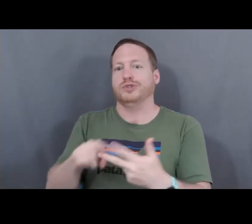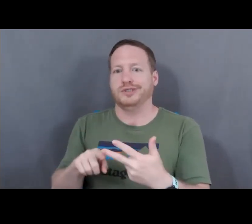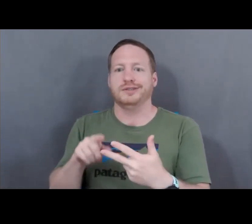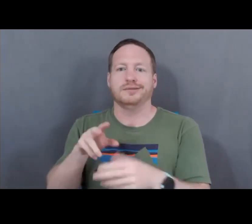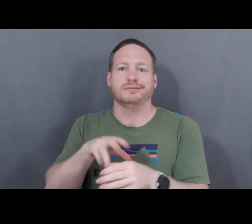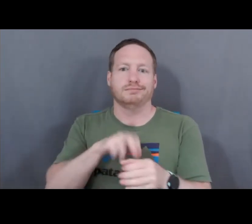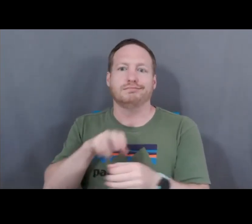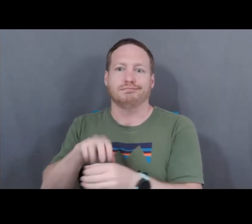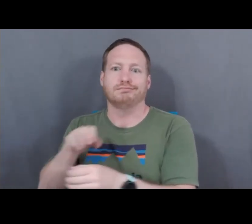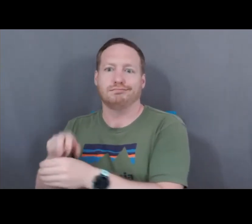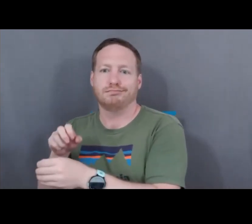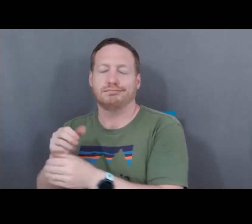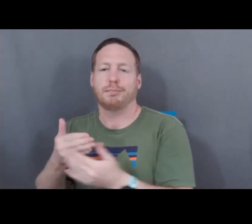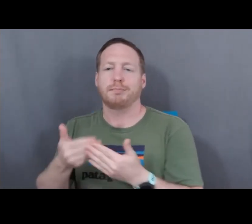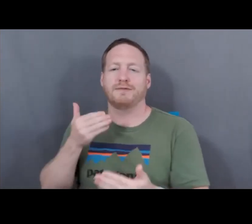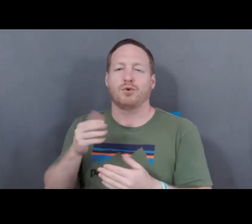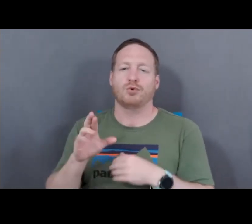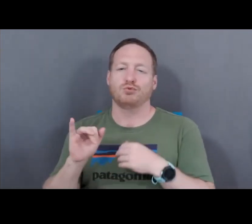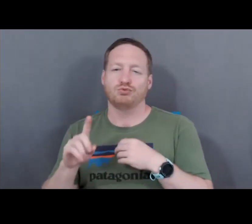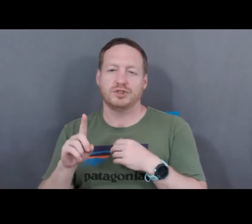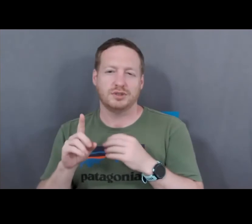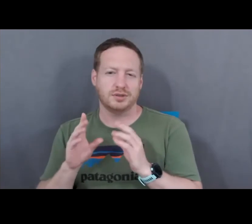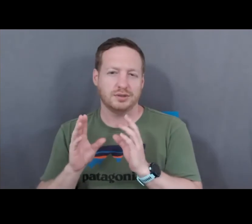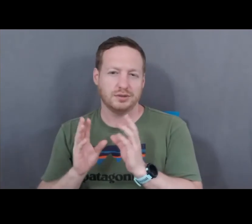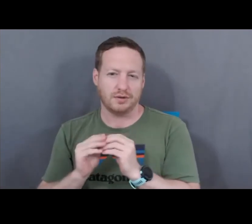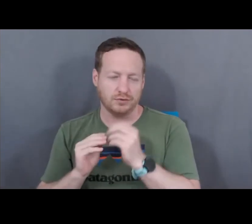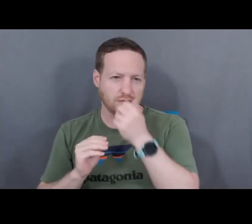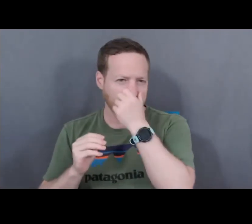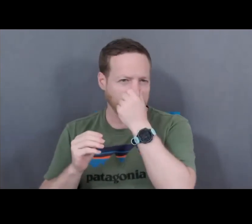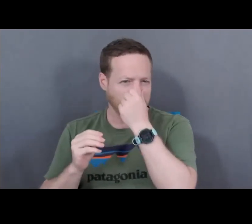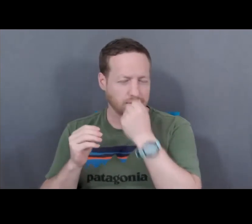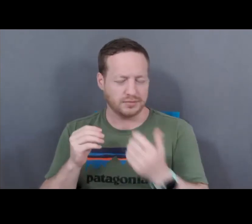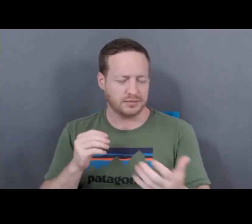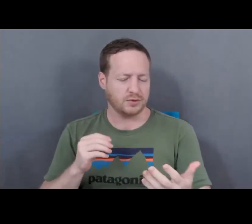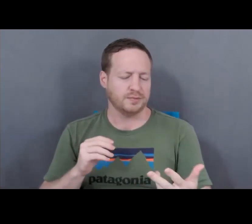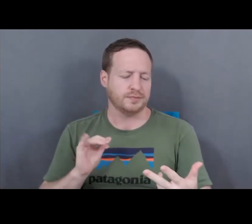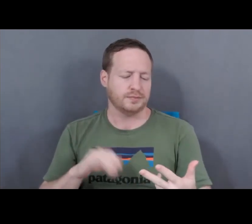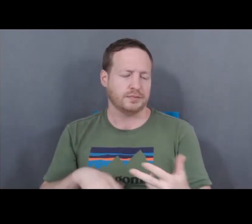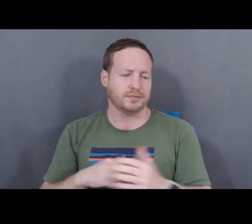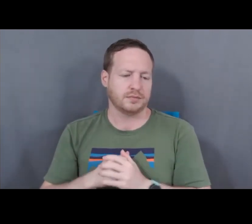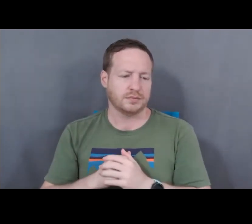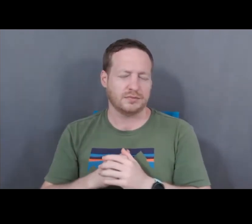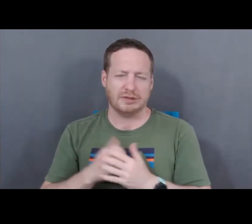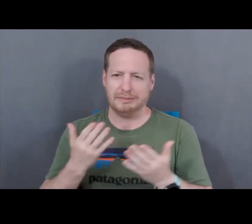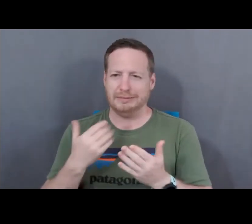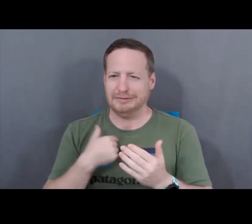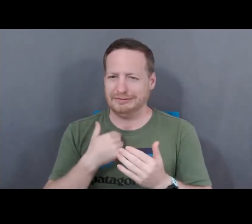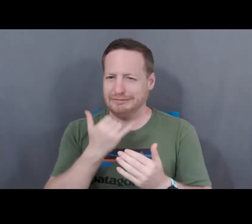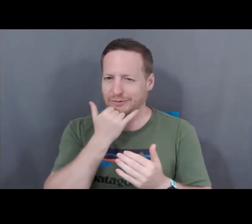terms that they were originally brought in. But anyway, all of them, they had the RID conference very recently, and all 3 of them had